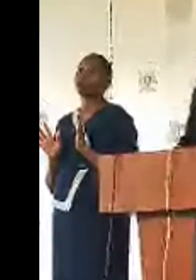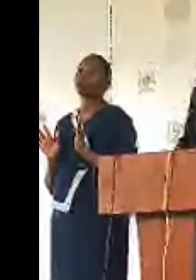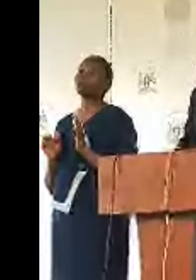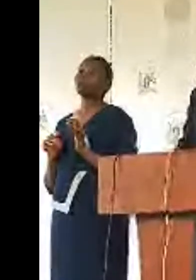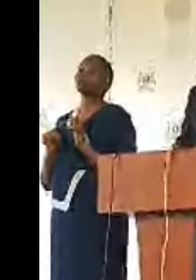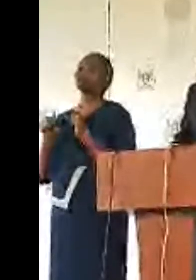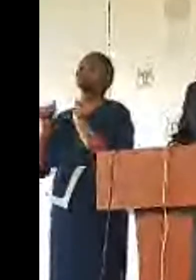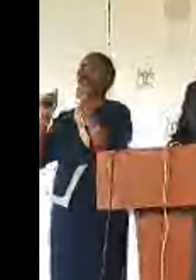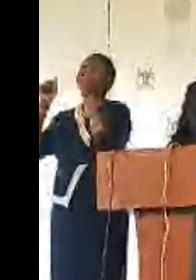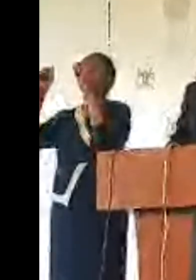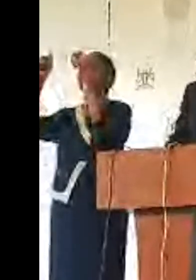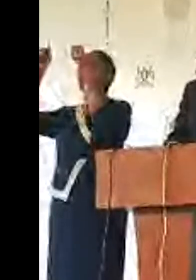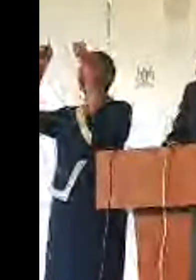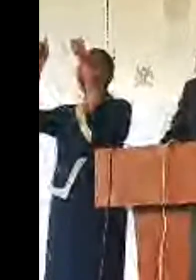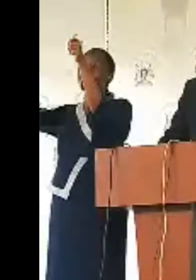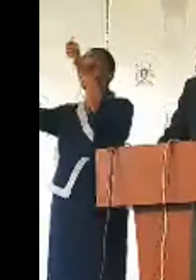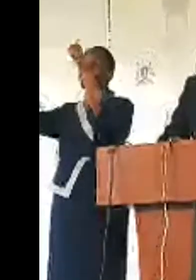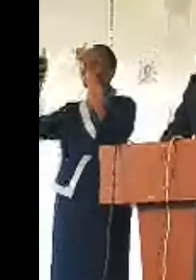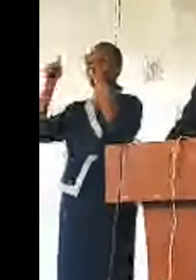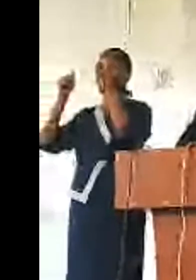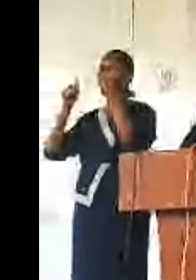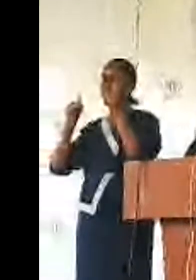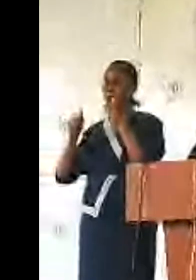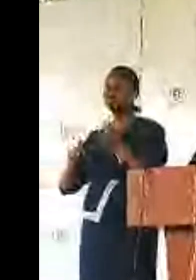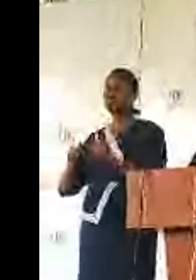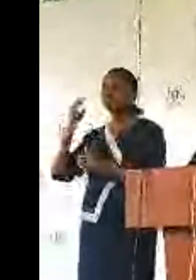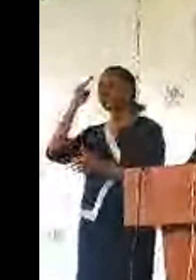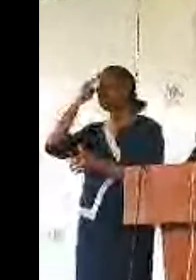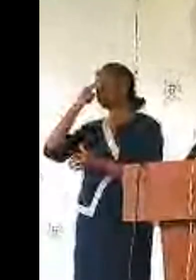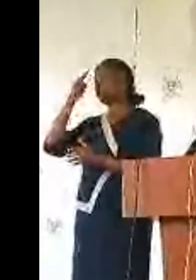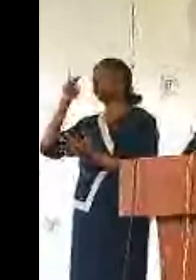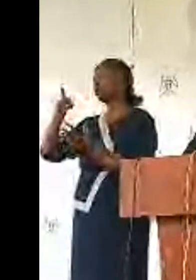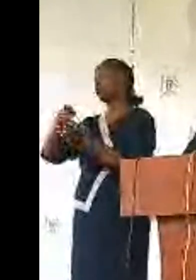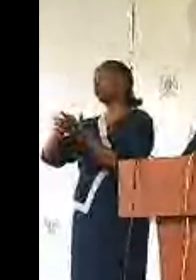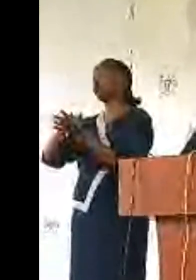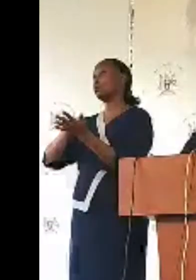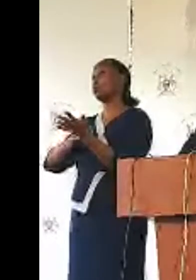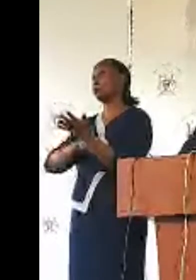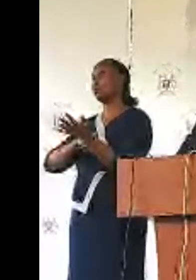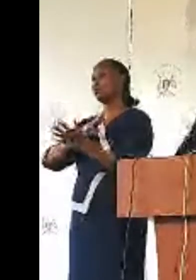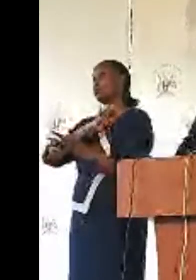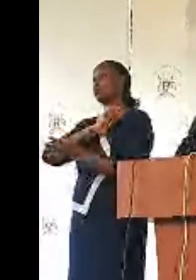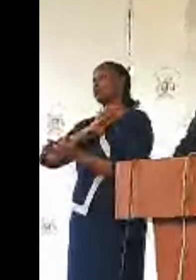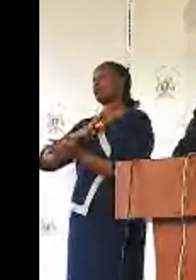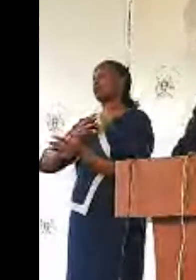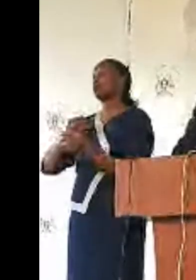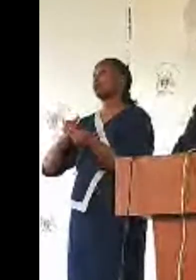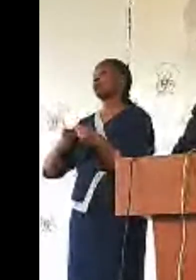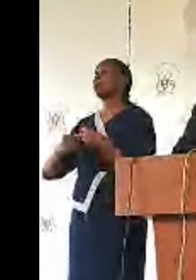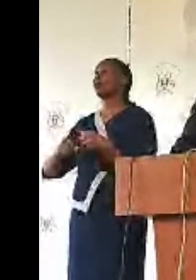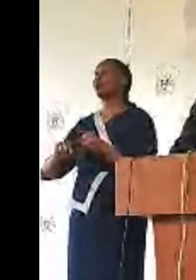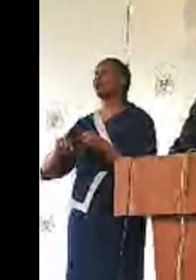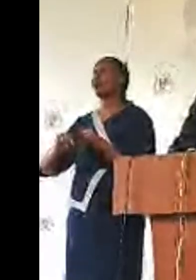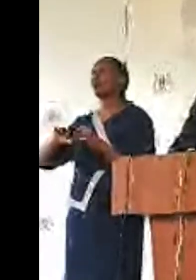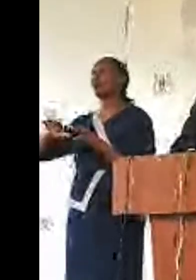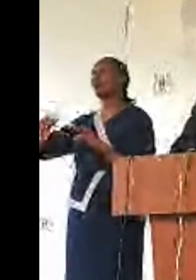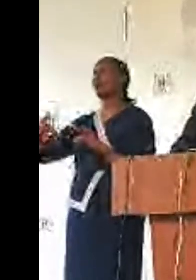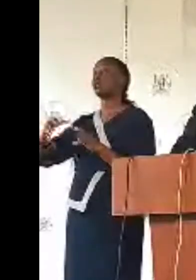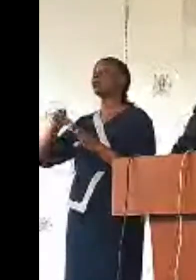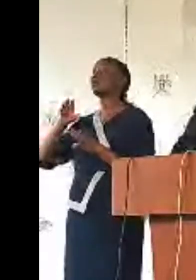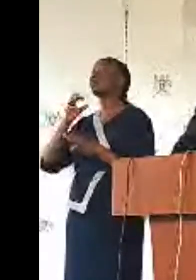Display of the candidates' registers. The UNEB Act, Section